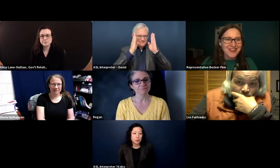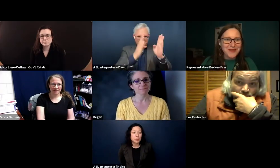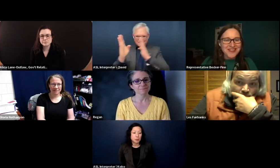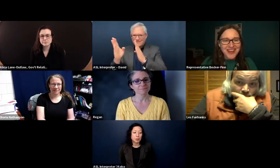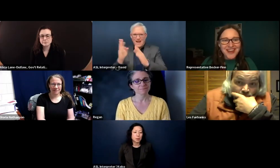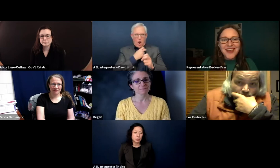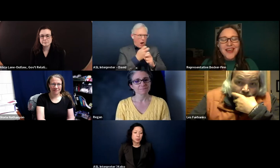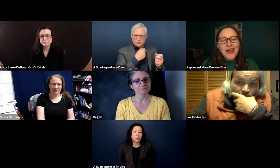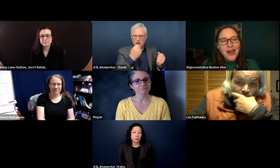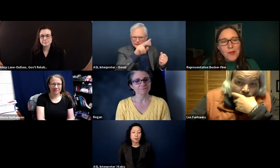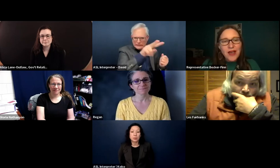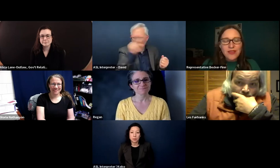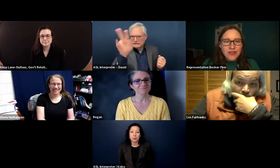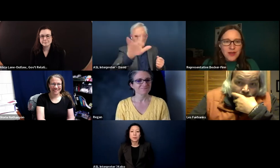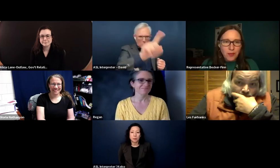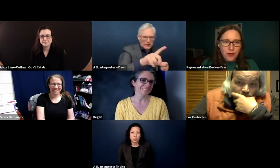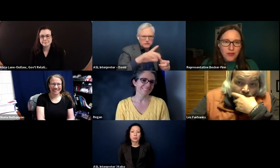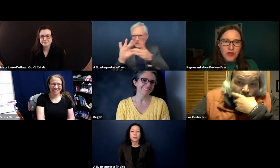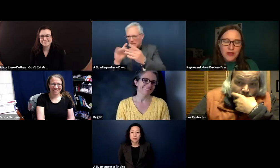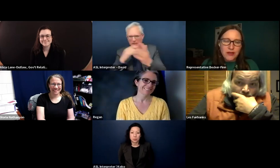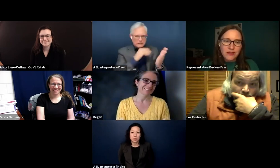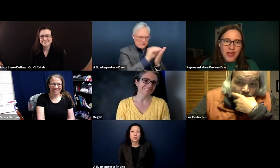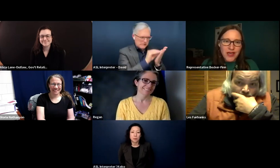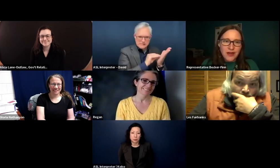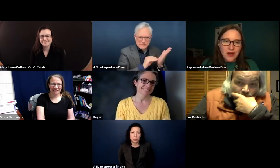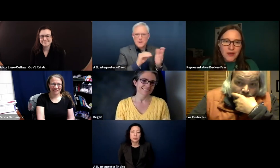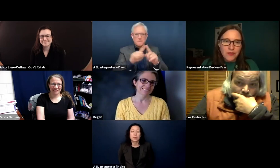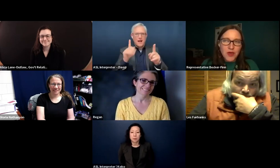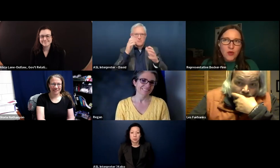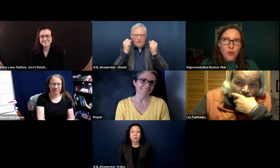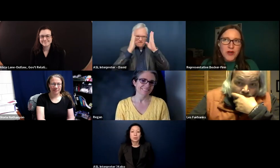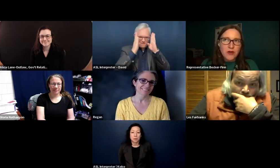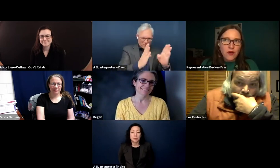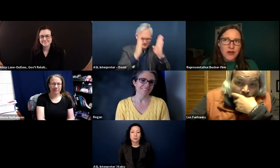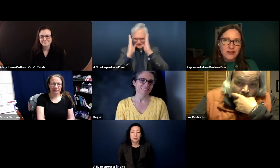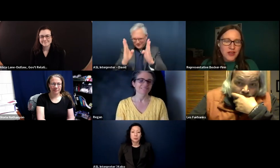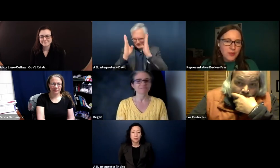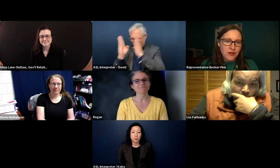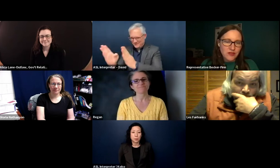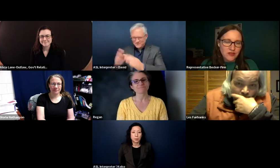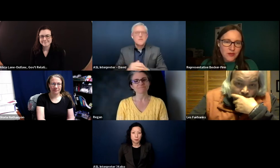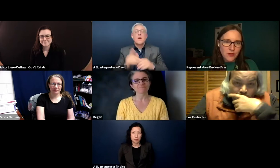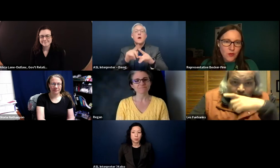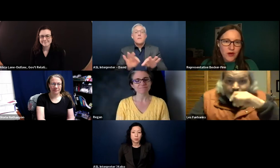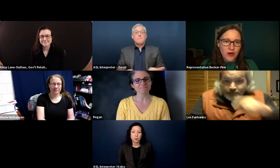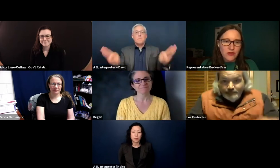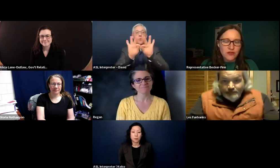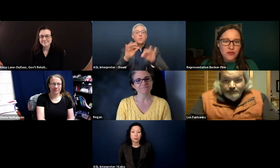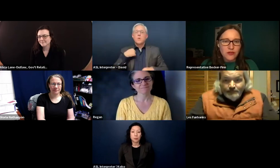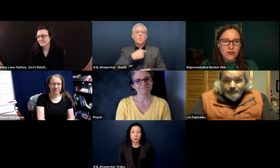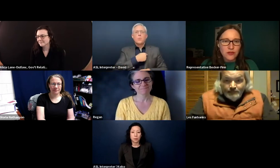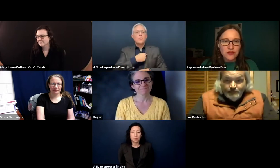everything that's been said. I think the important thing is that we don't want to set up a system where